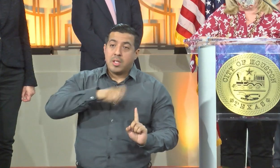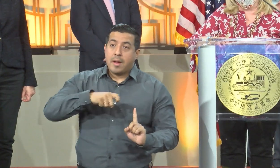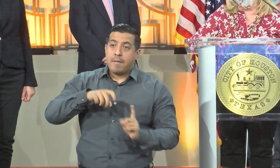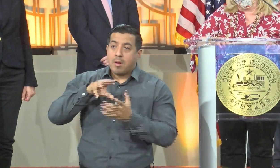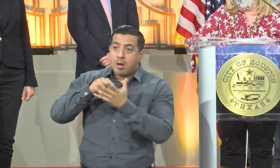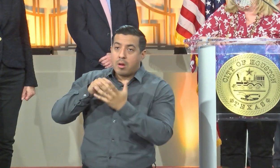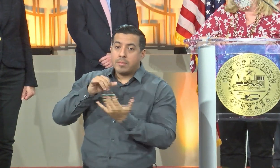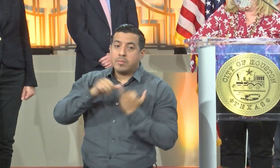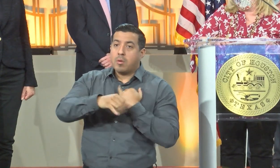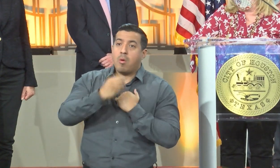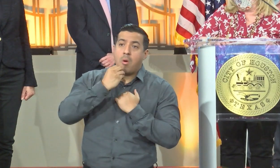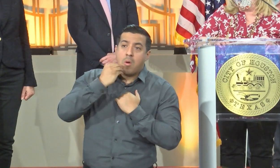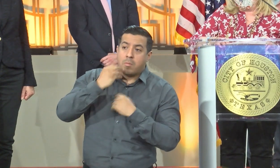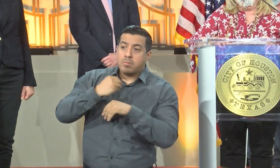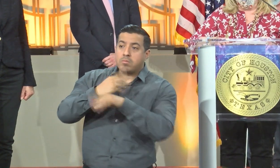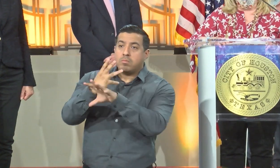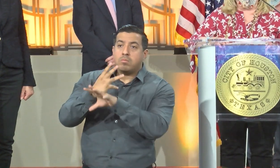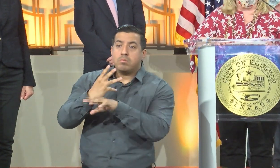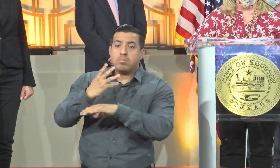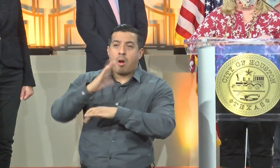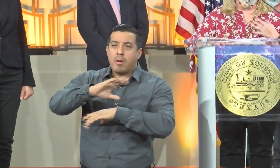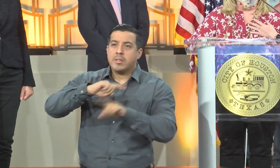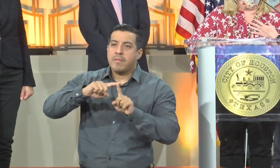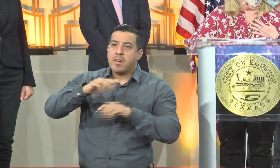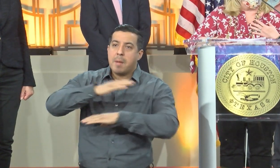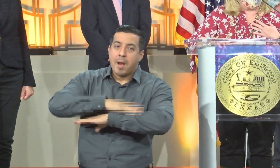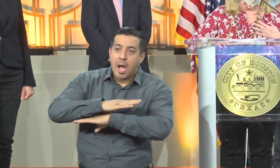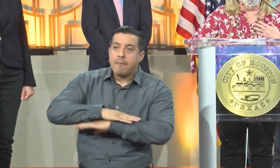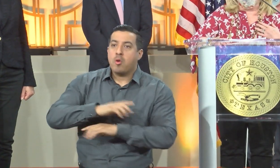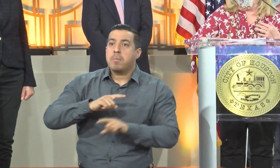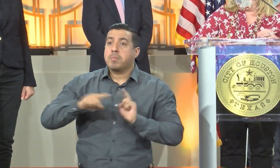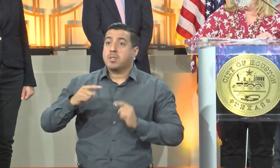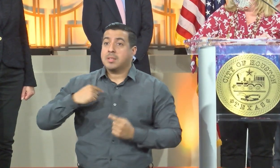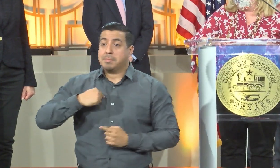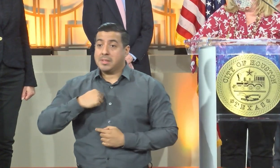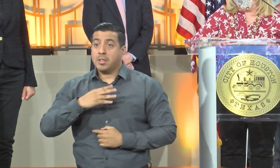home every day on an online platform, but many of us, including